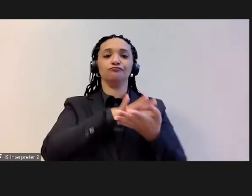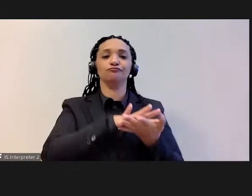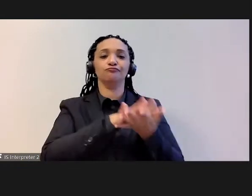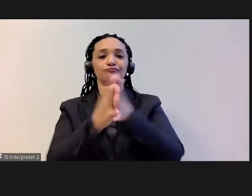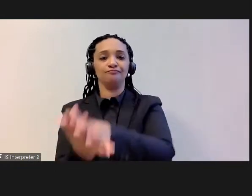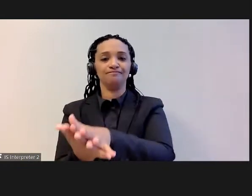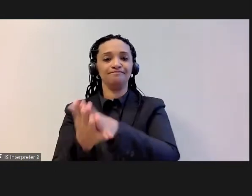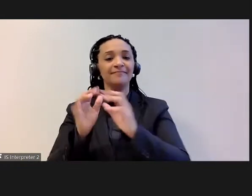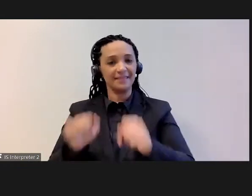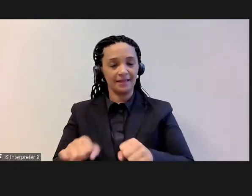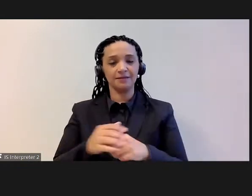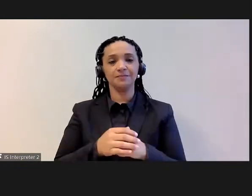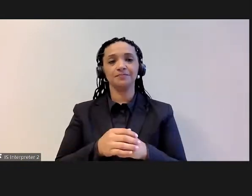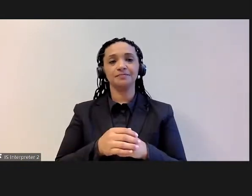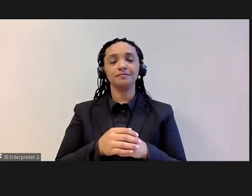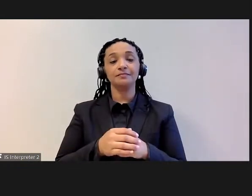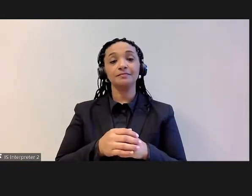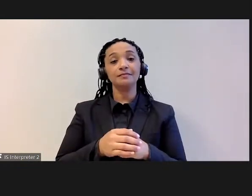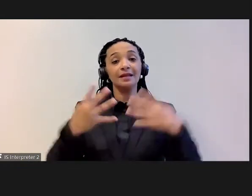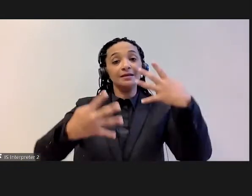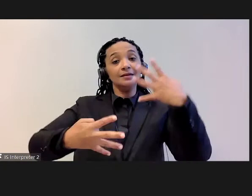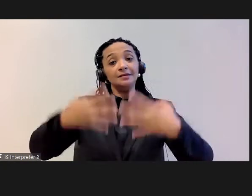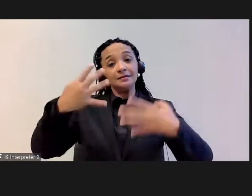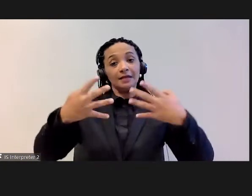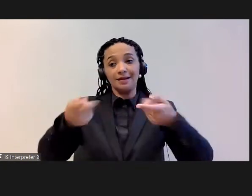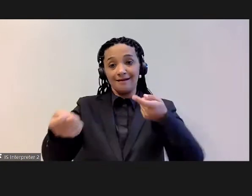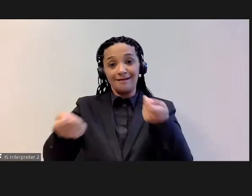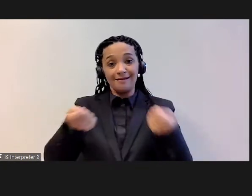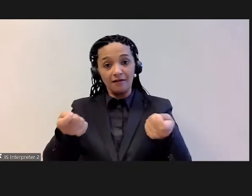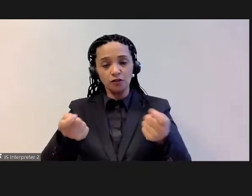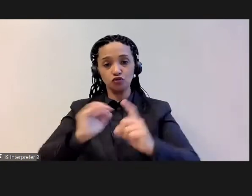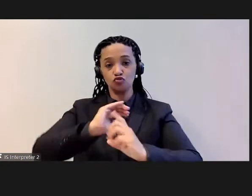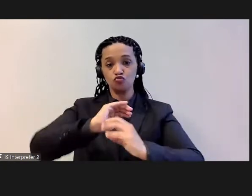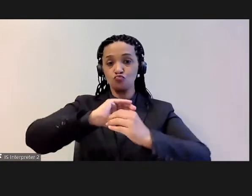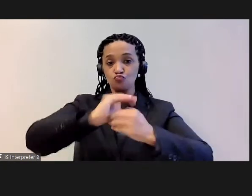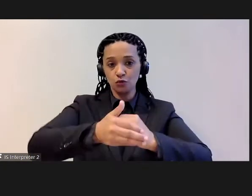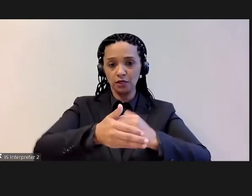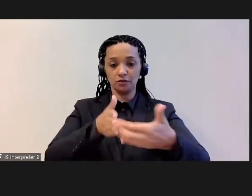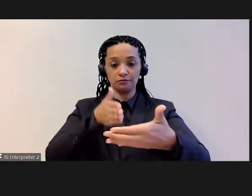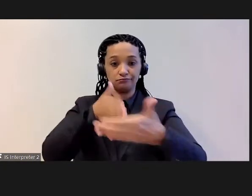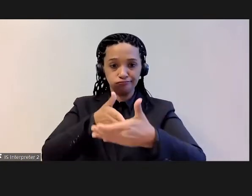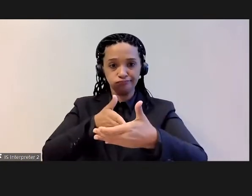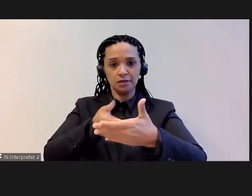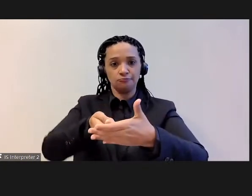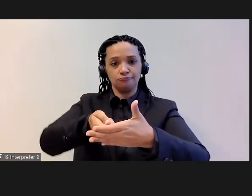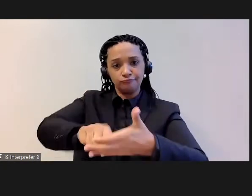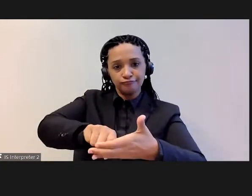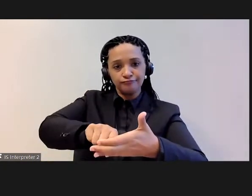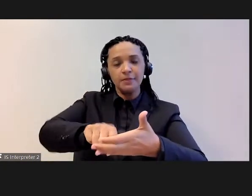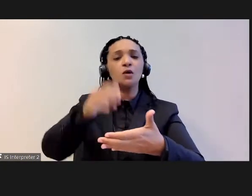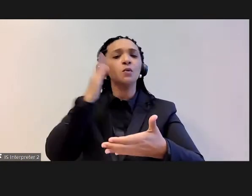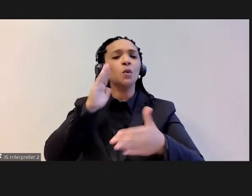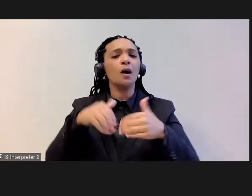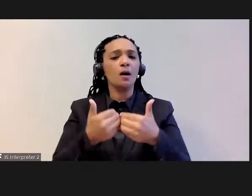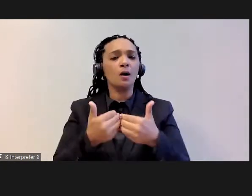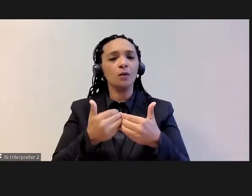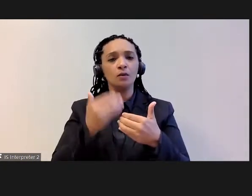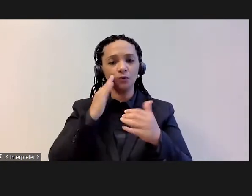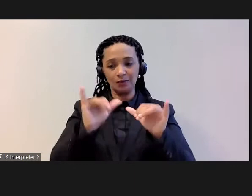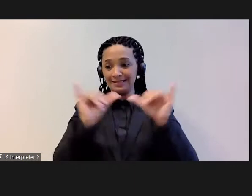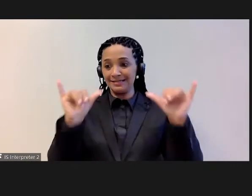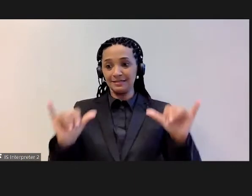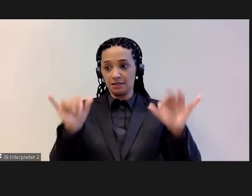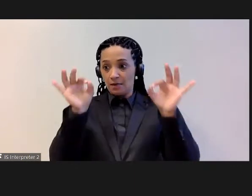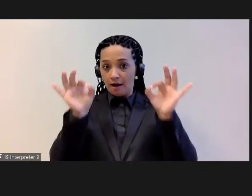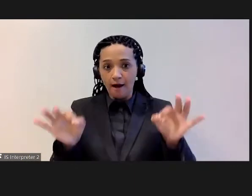data governance, protection, and security measures do need to be in place, need to be strengthened, but need to ensure that we're creating a system